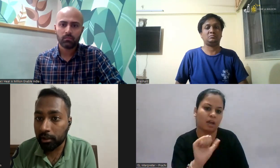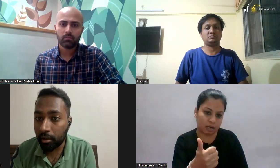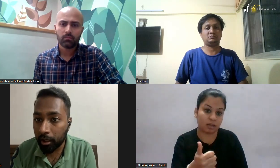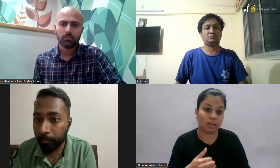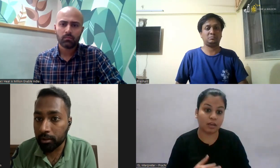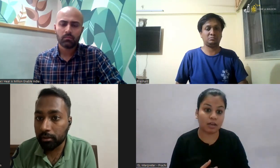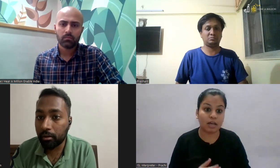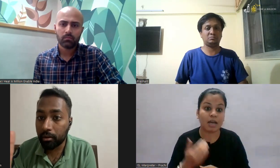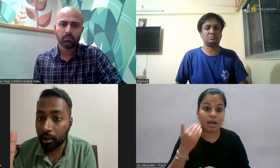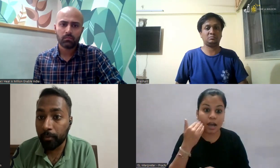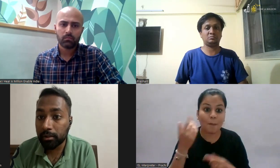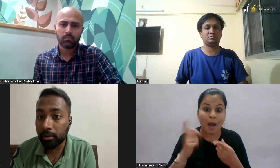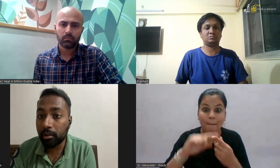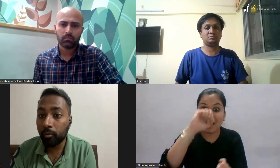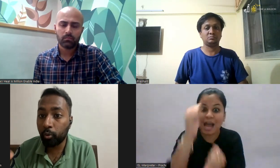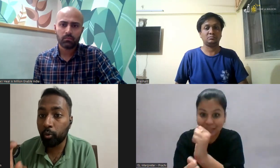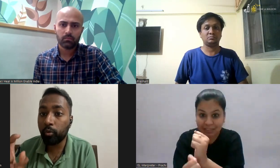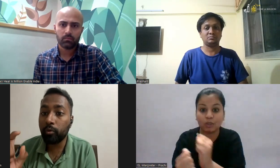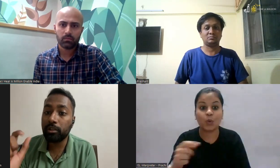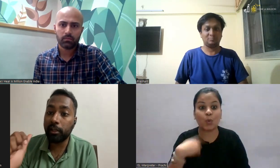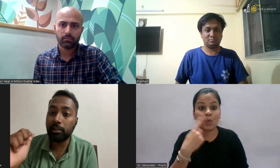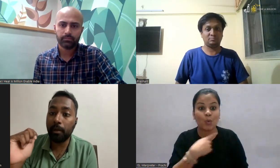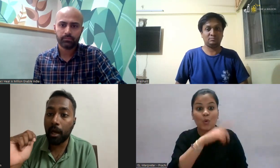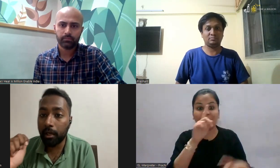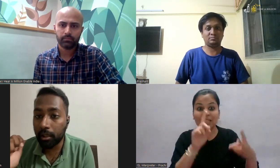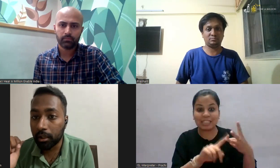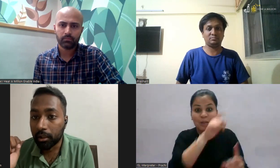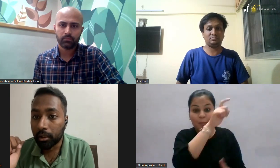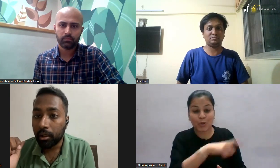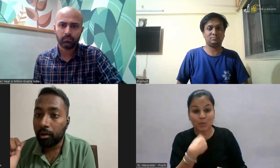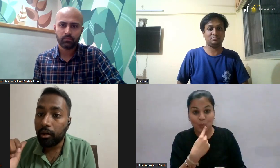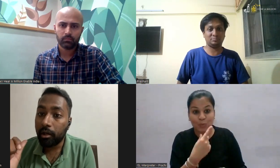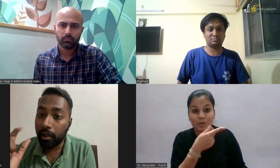When accident happens, the other person who sits behind